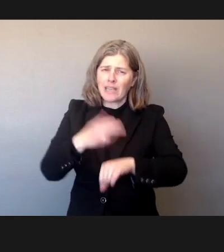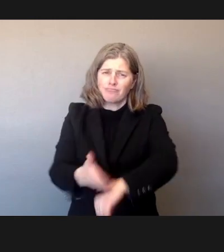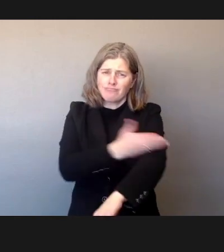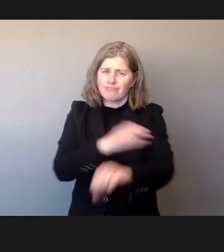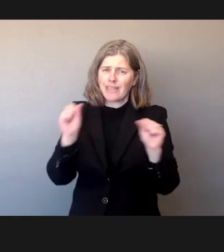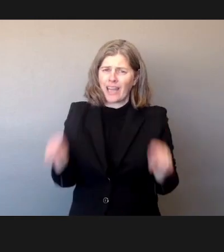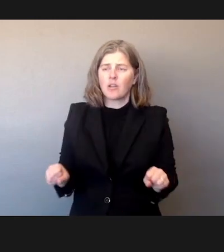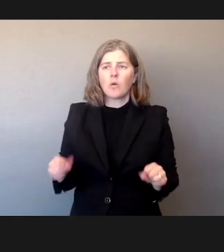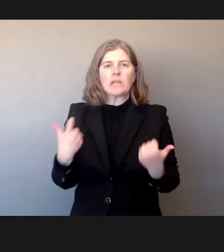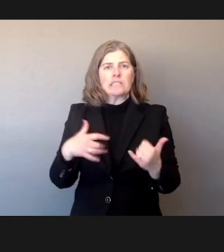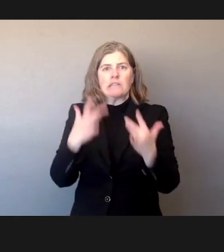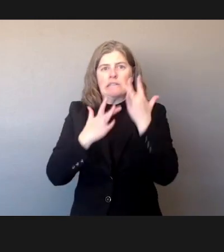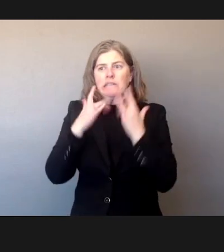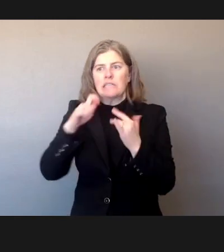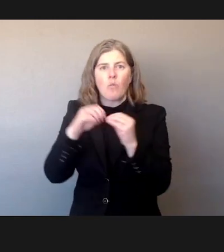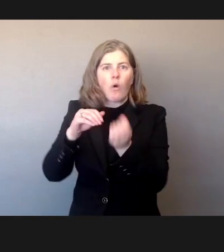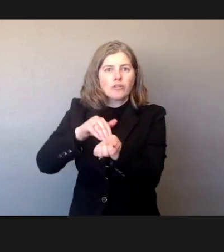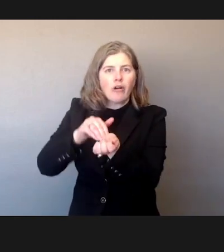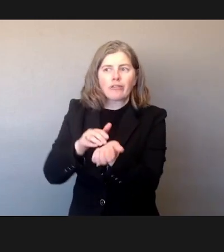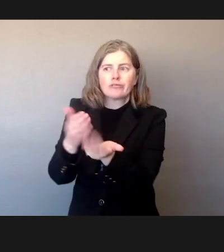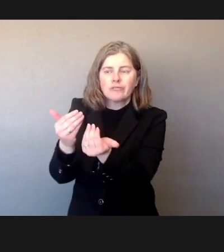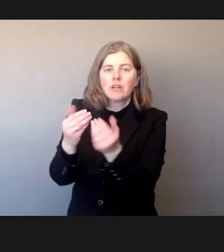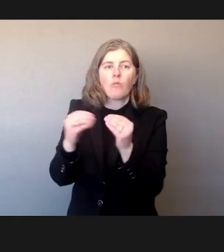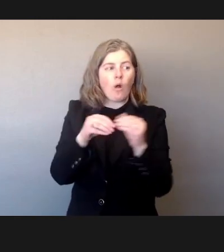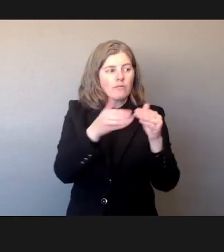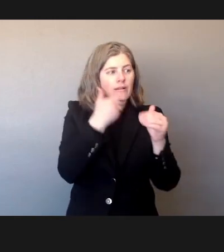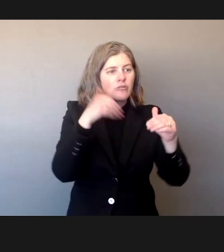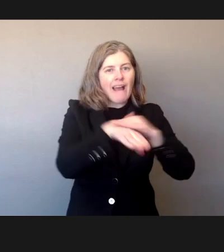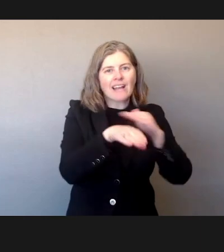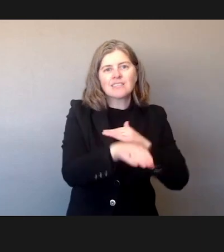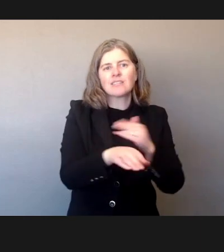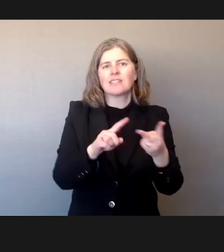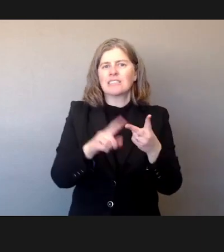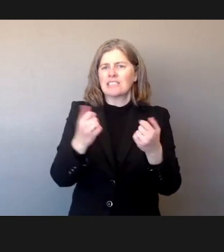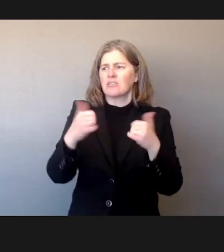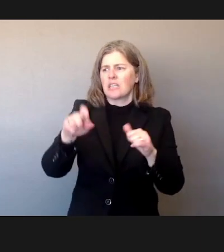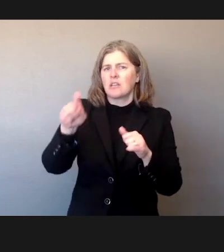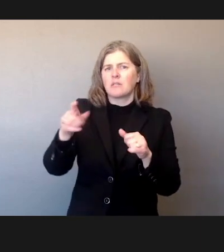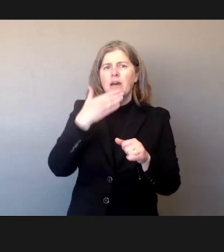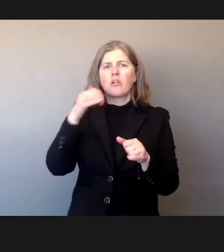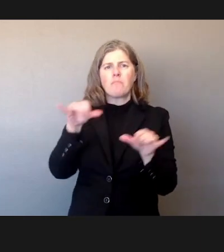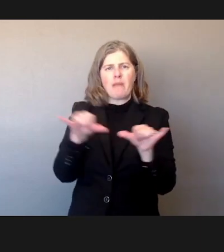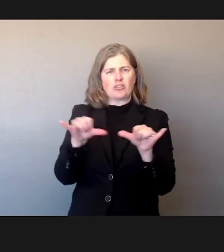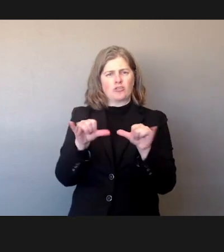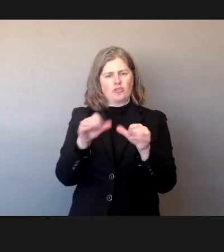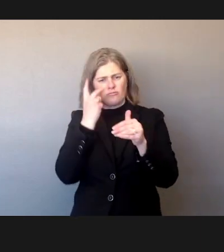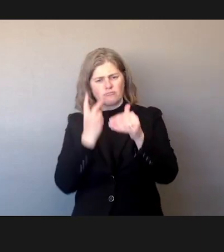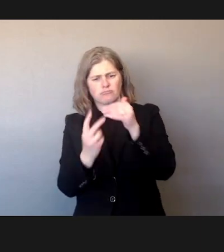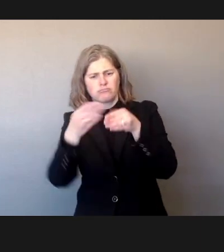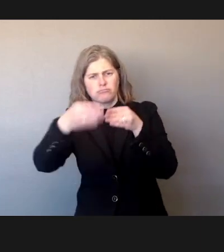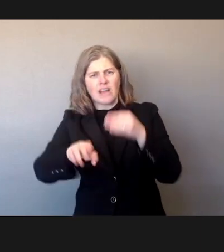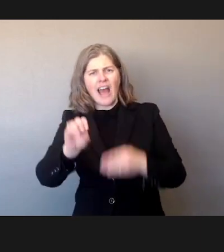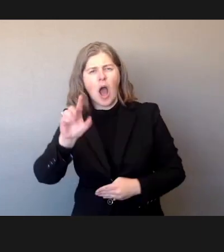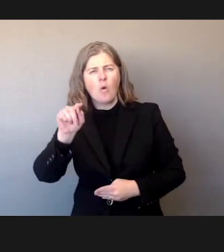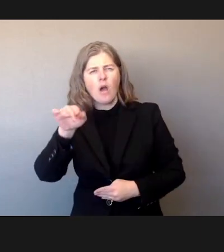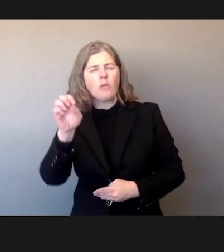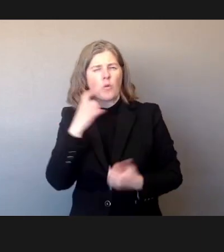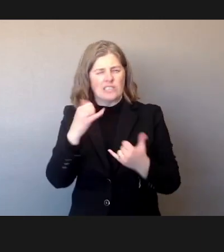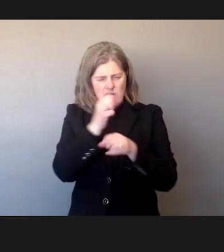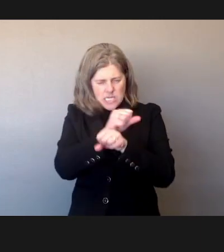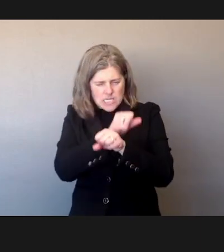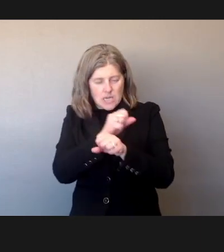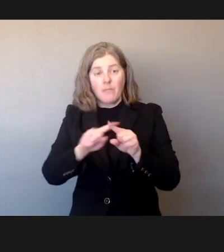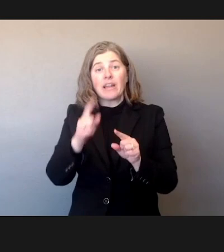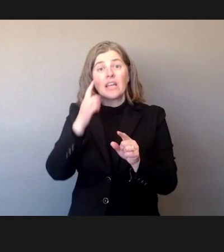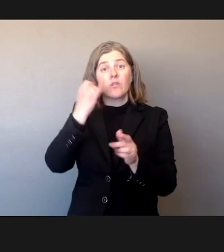more providers. We still need better access, and we still need better outcome measures. And all of those things are things we're working on. But if you go